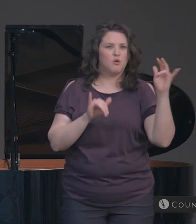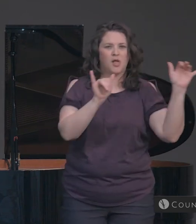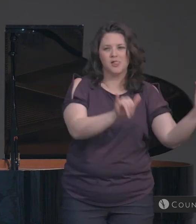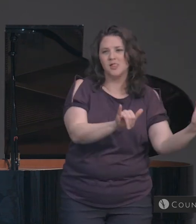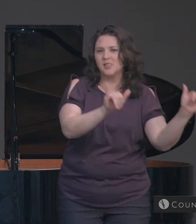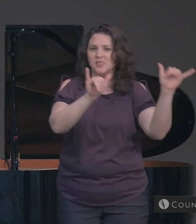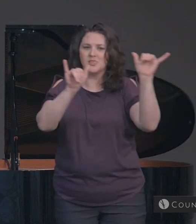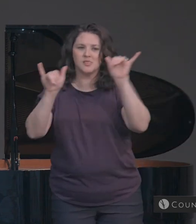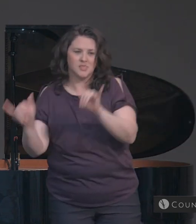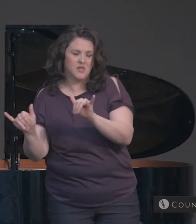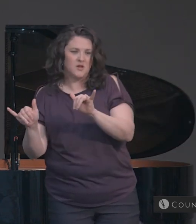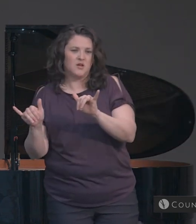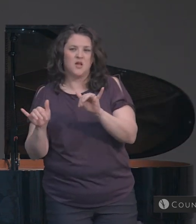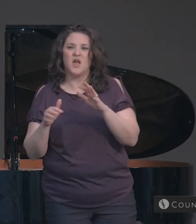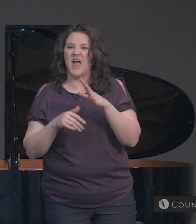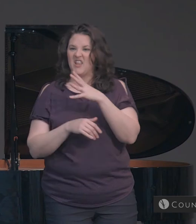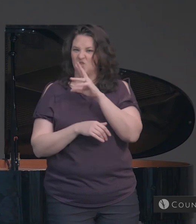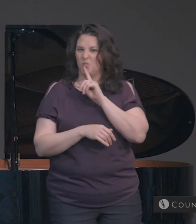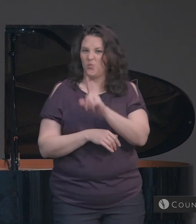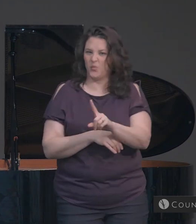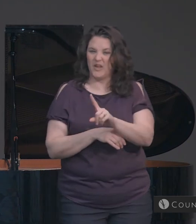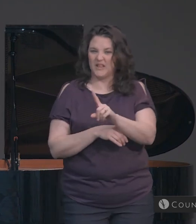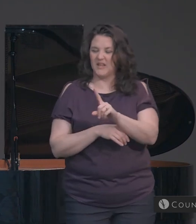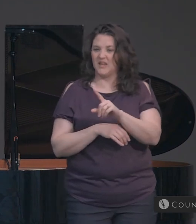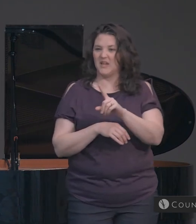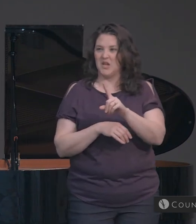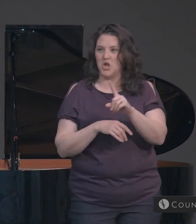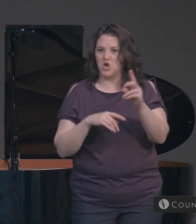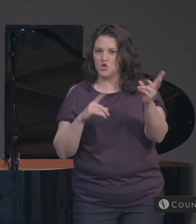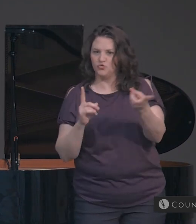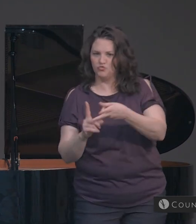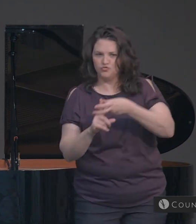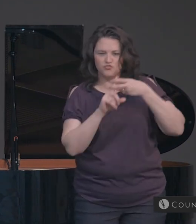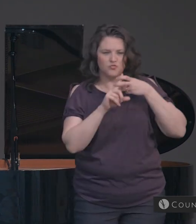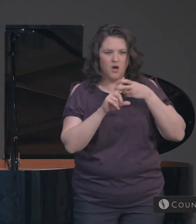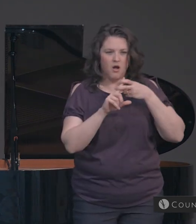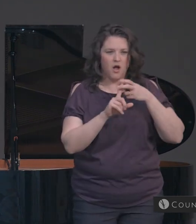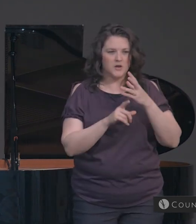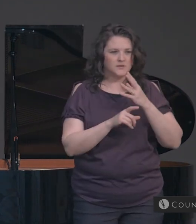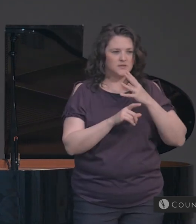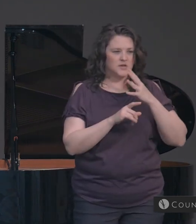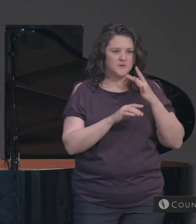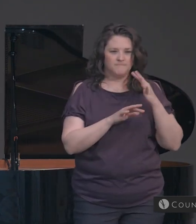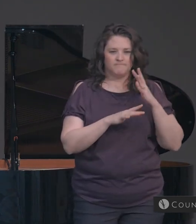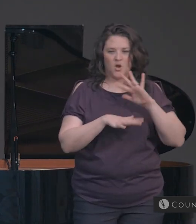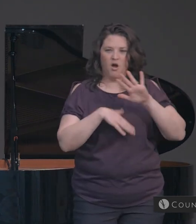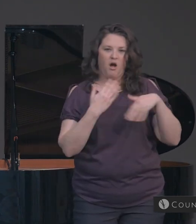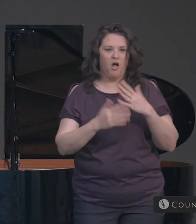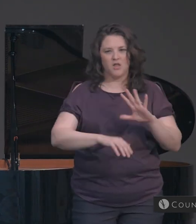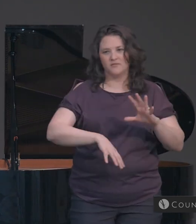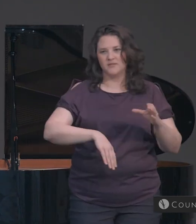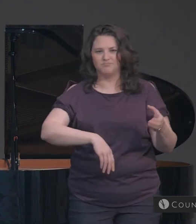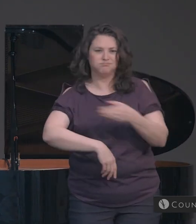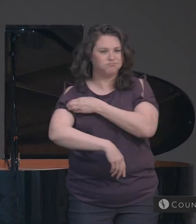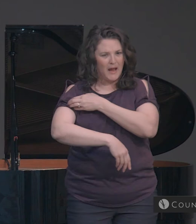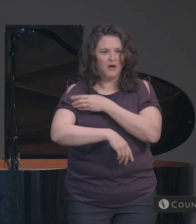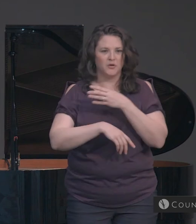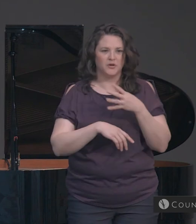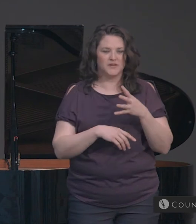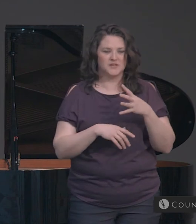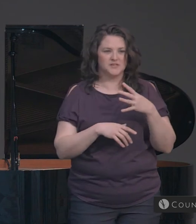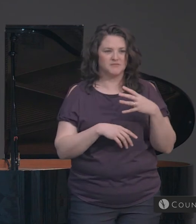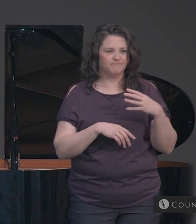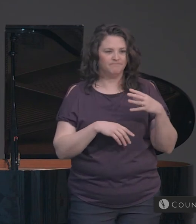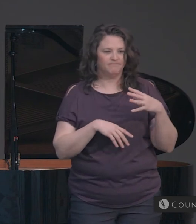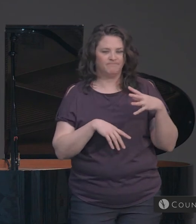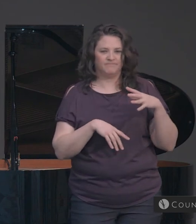and chiasm is really what draws, where Hebrew poetry draws its force and draws its strength. And Micah is